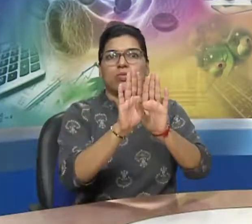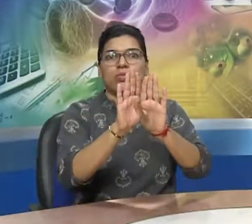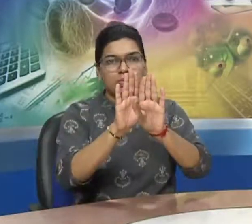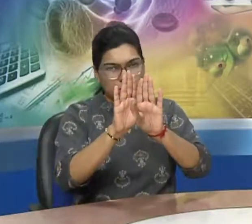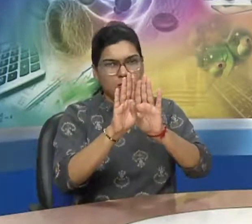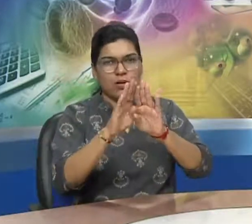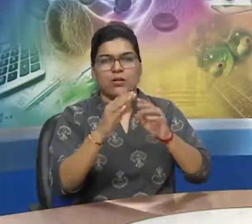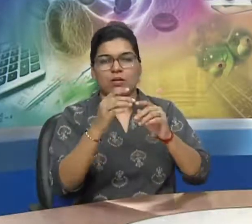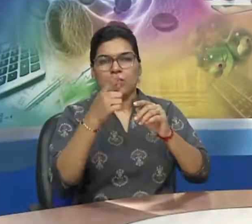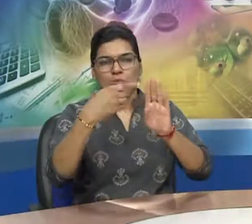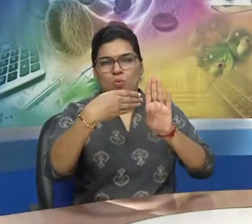Shut